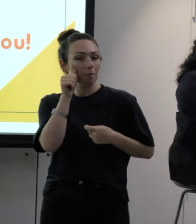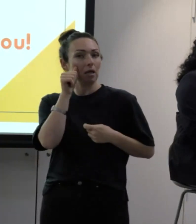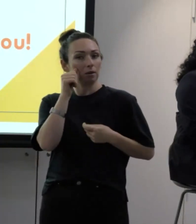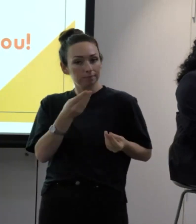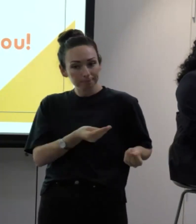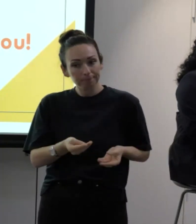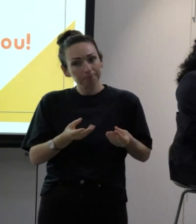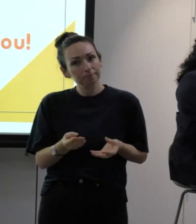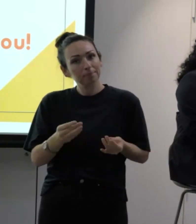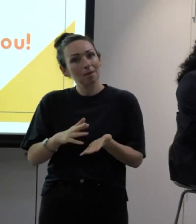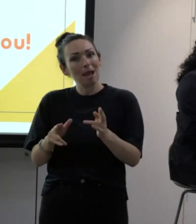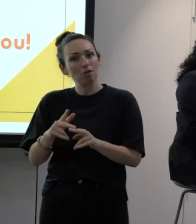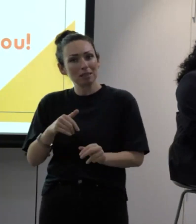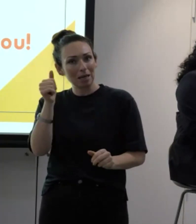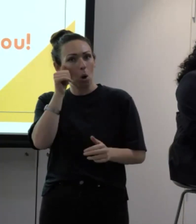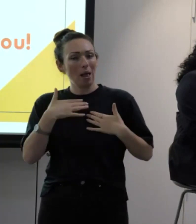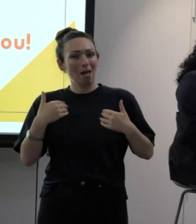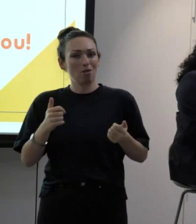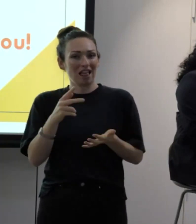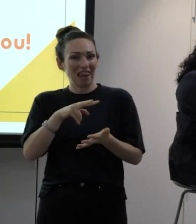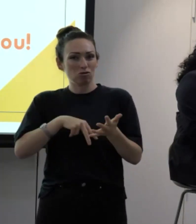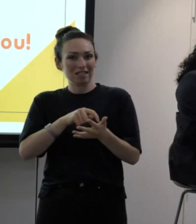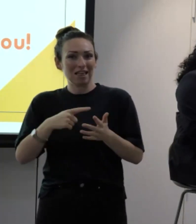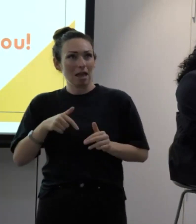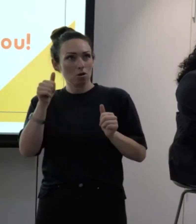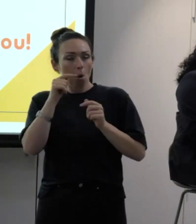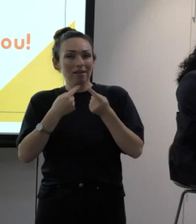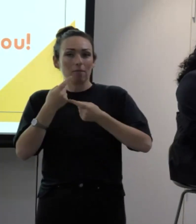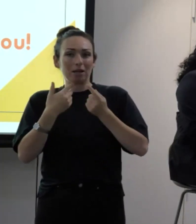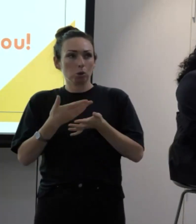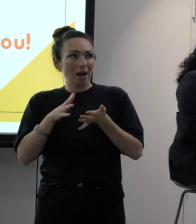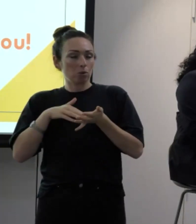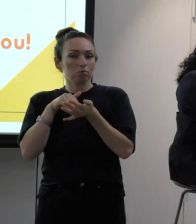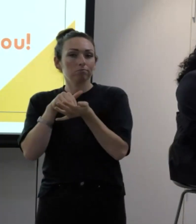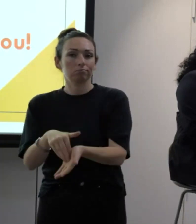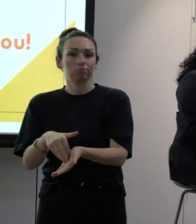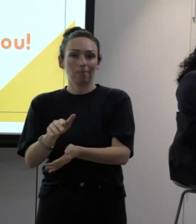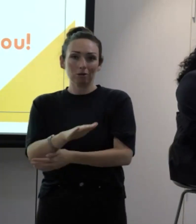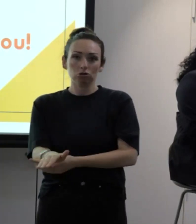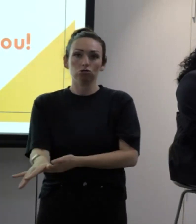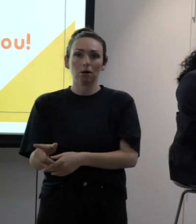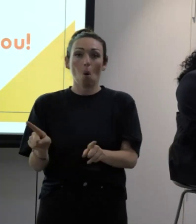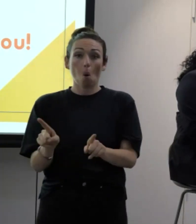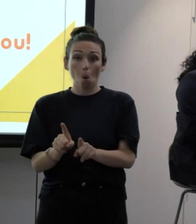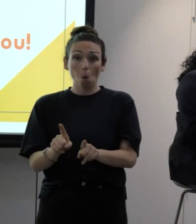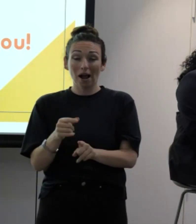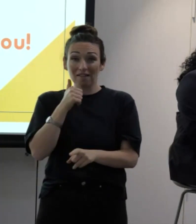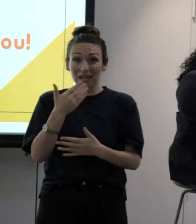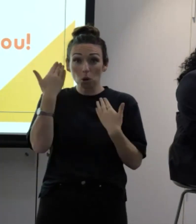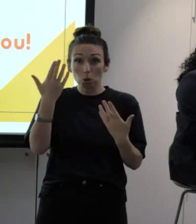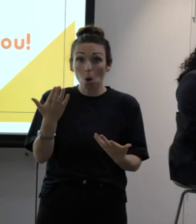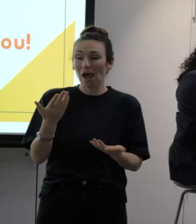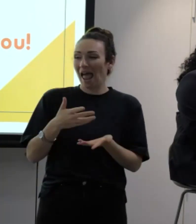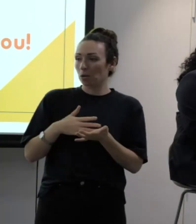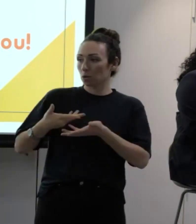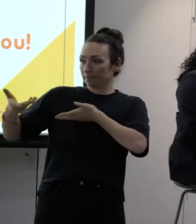armed with the health literacy and the understanding of how to ensure or talk to their health professionals to ensure those concerns